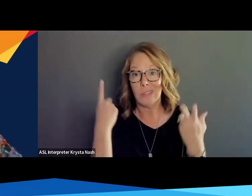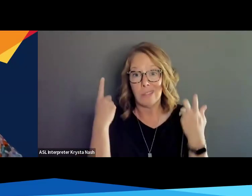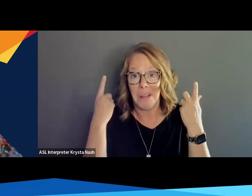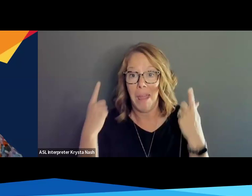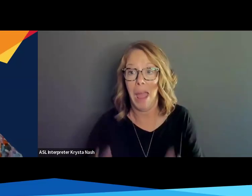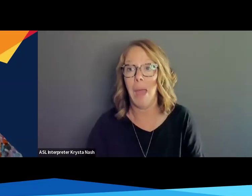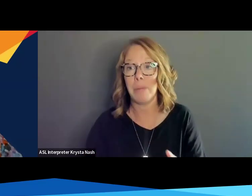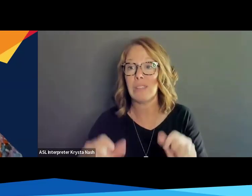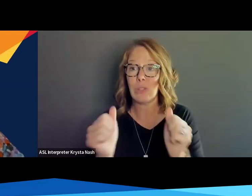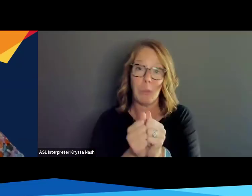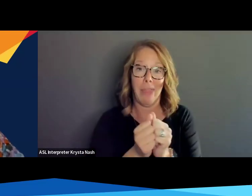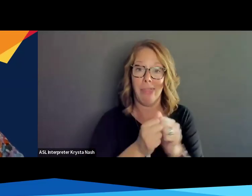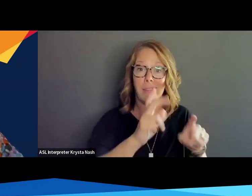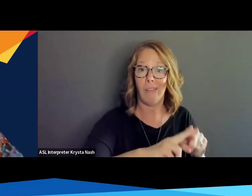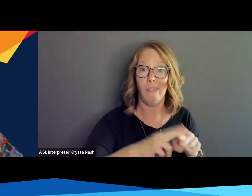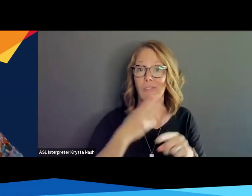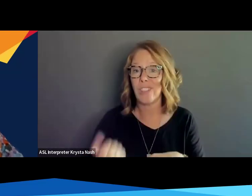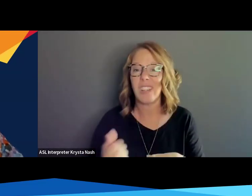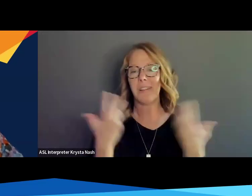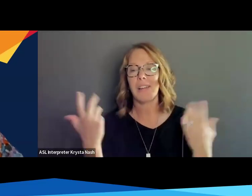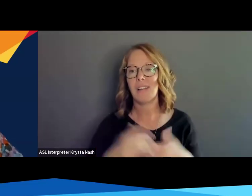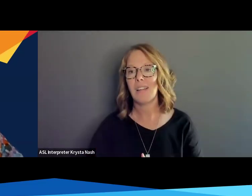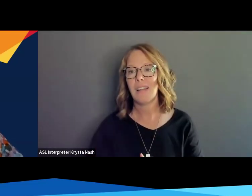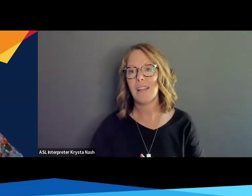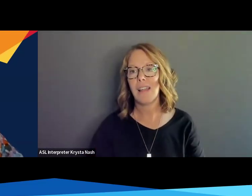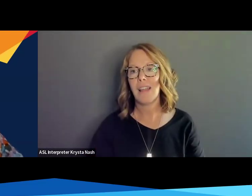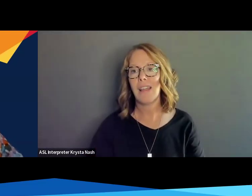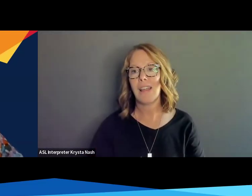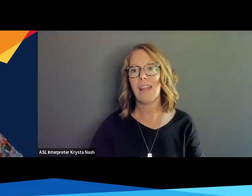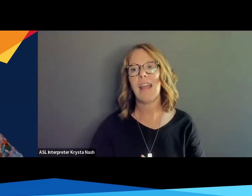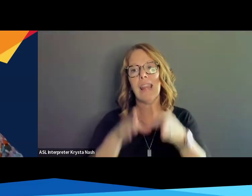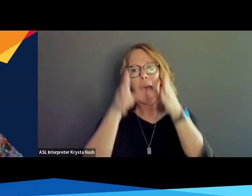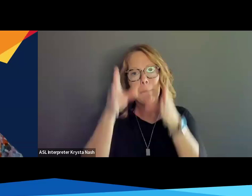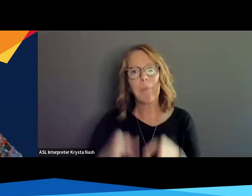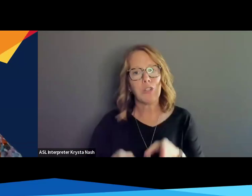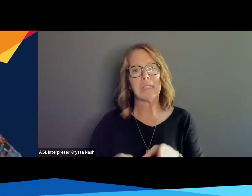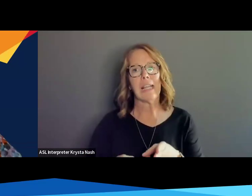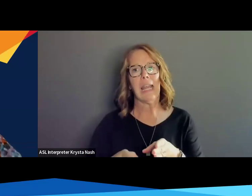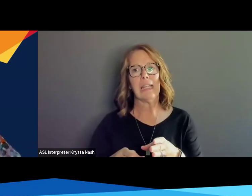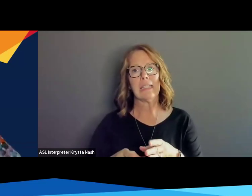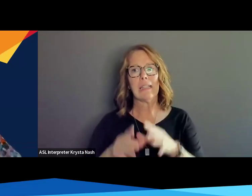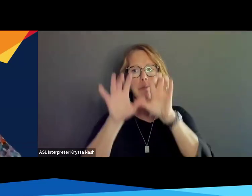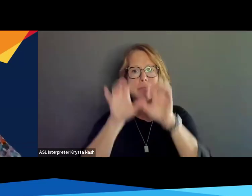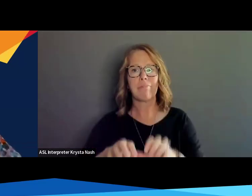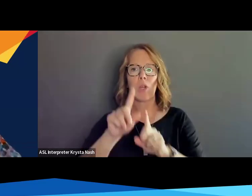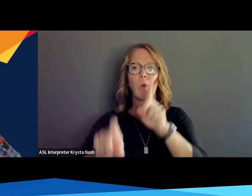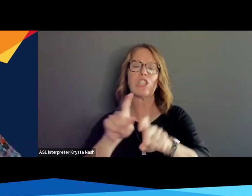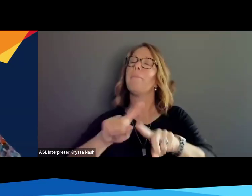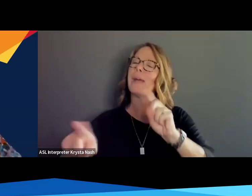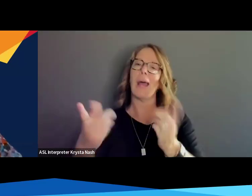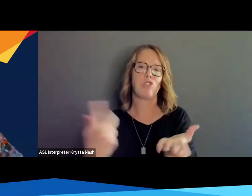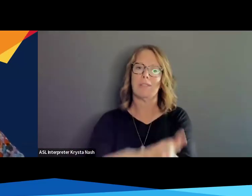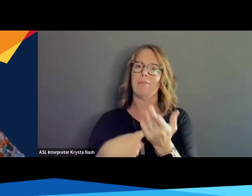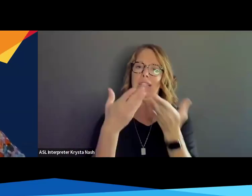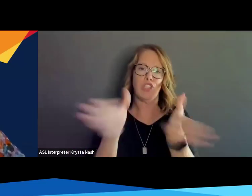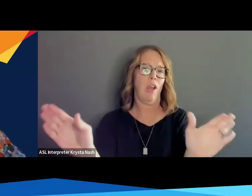it comes along with the food. Now, this person is writing in and they really sound like they're knowing what they're talking about, but I speak in